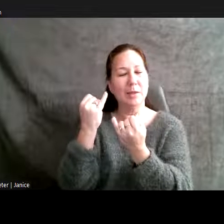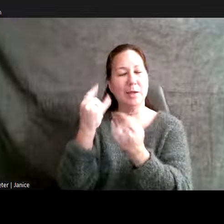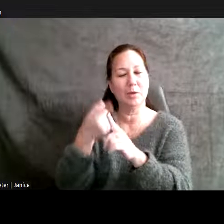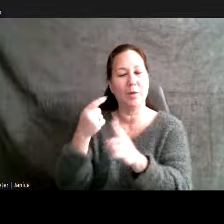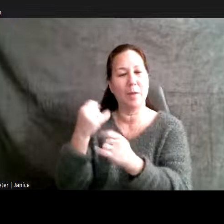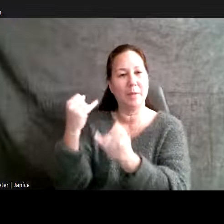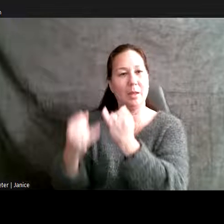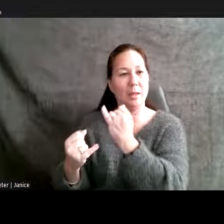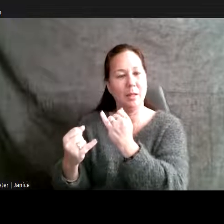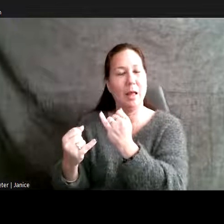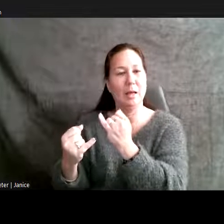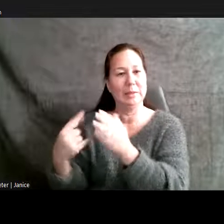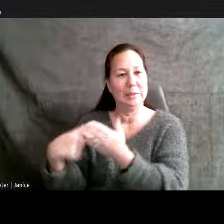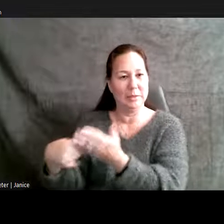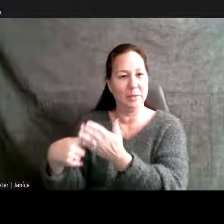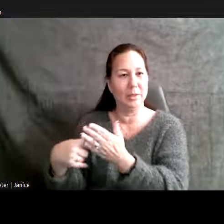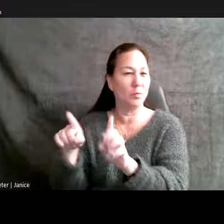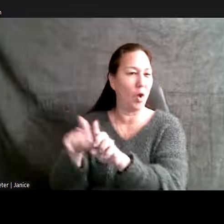a reminder.